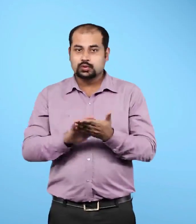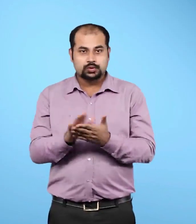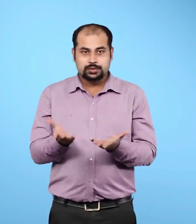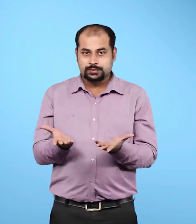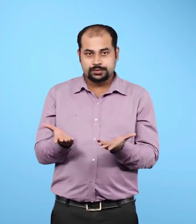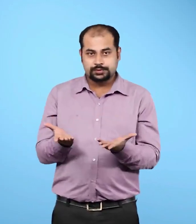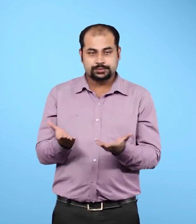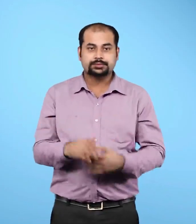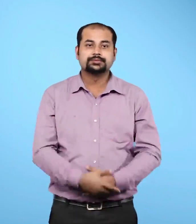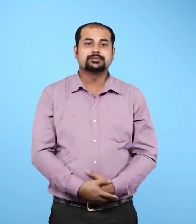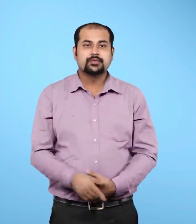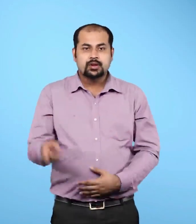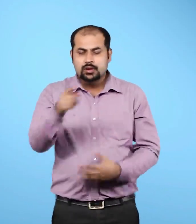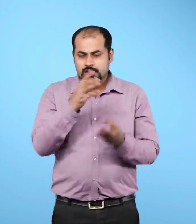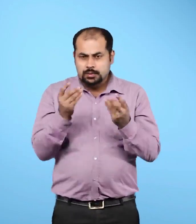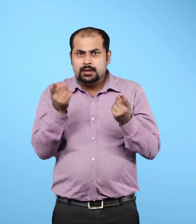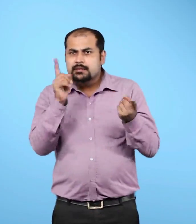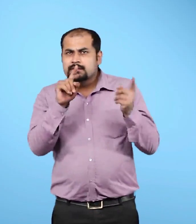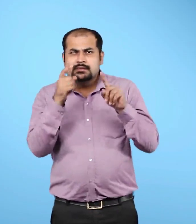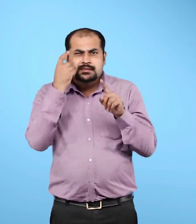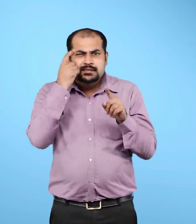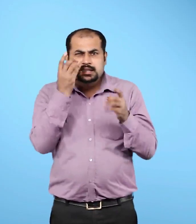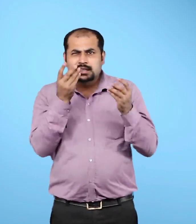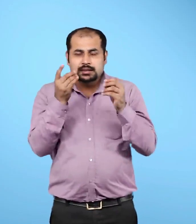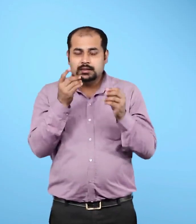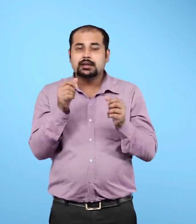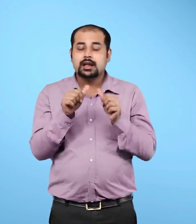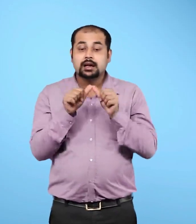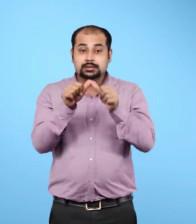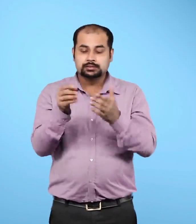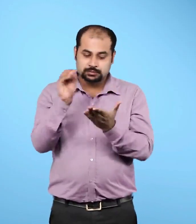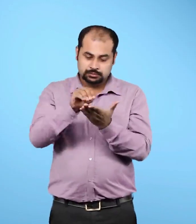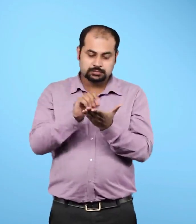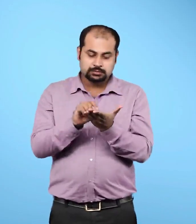has empty spaces for writing answers in both columns.